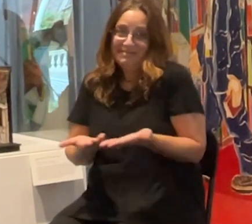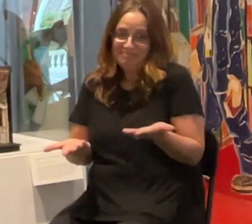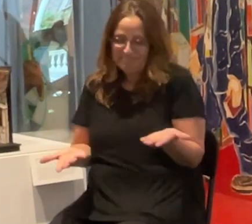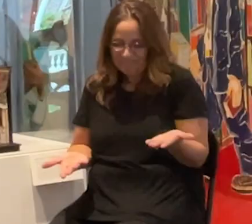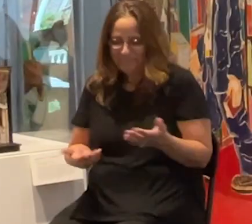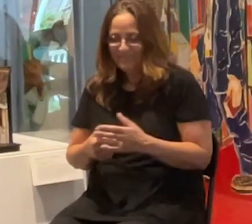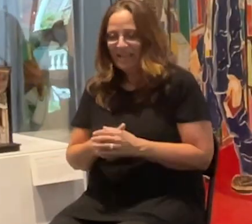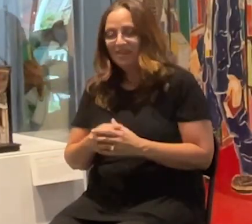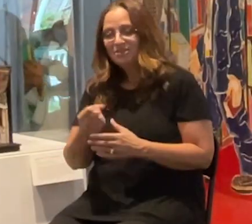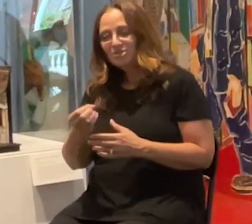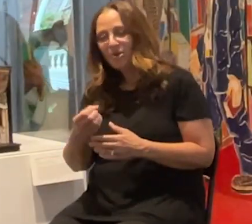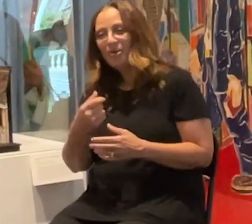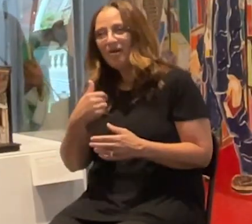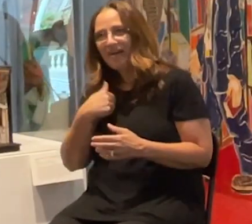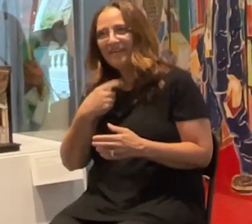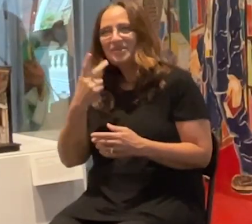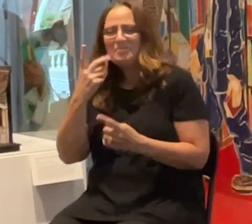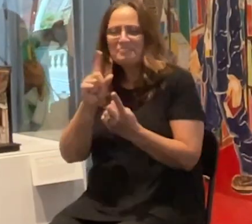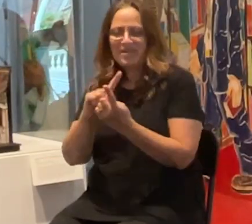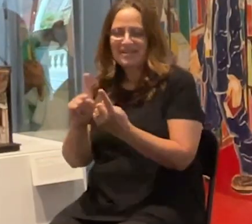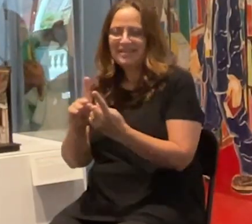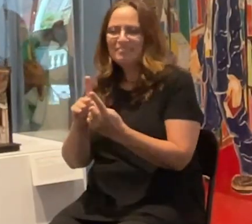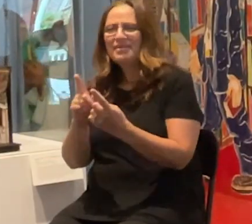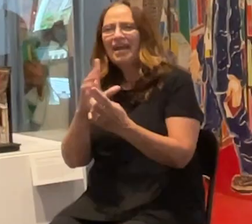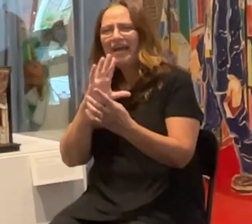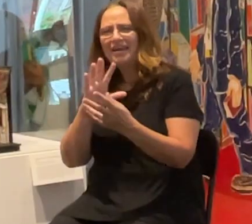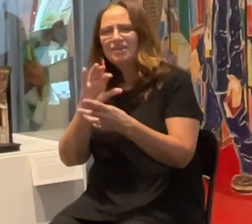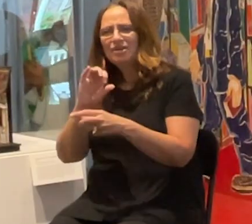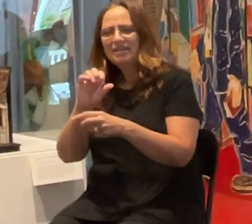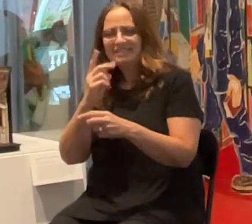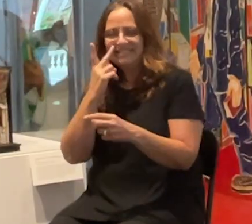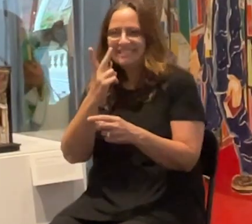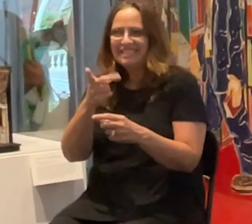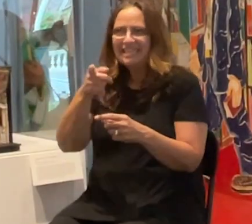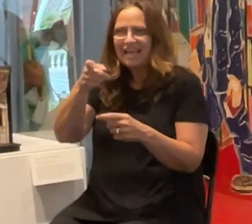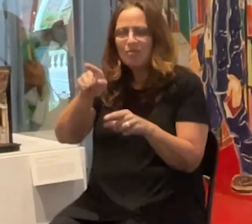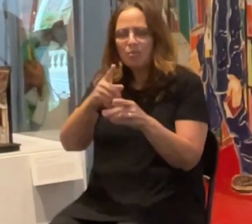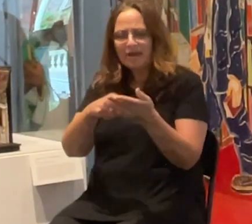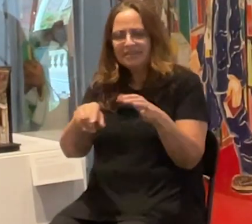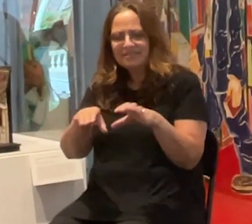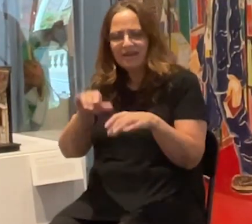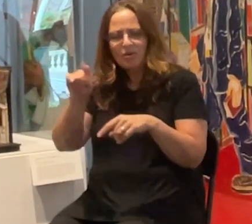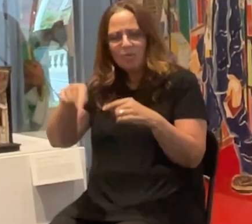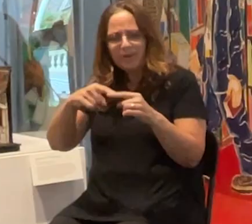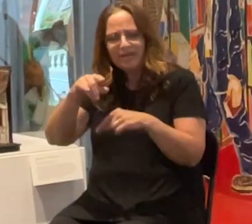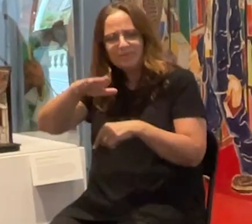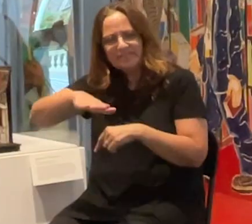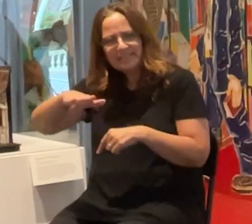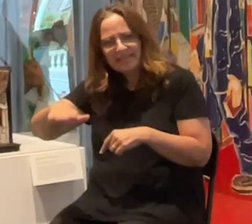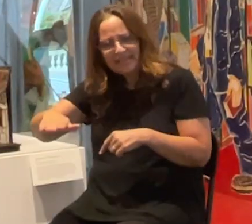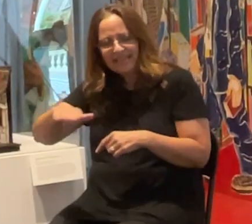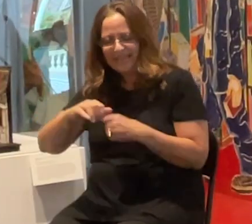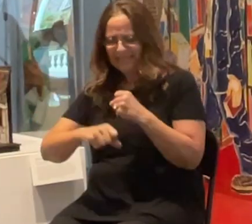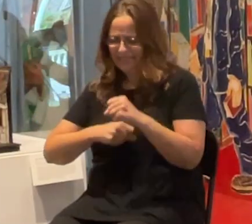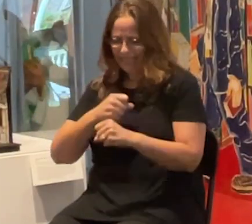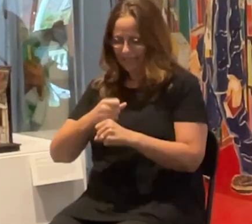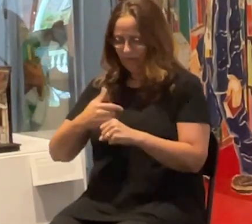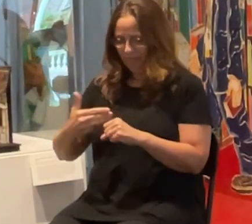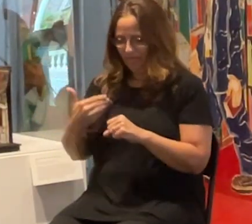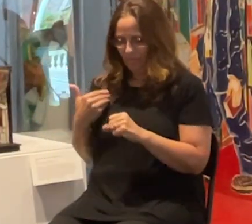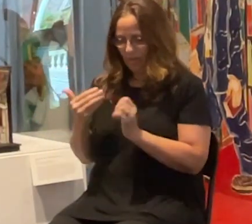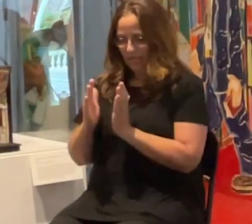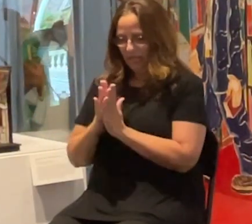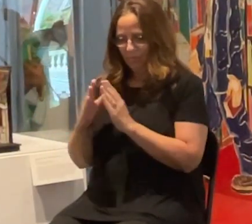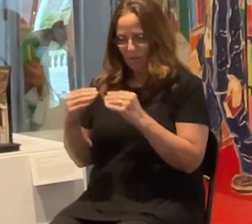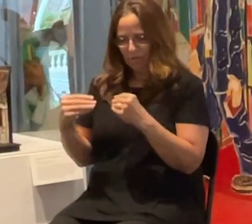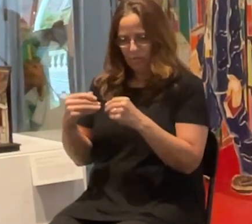and have, you know, intersected in various things he's done as a child, even. The year before the bookstore